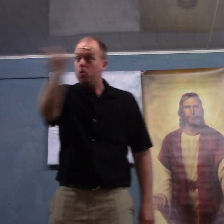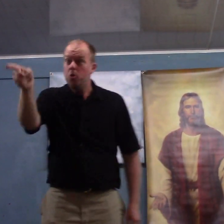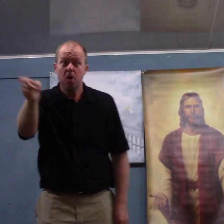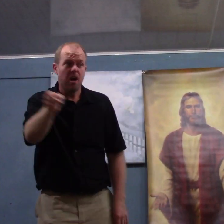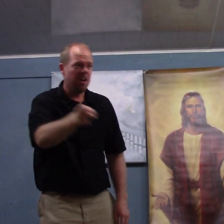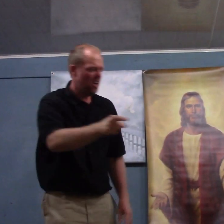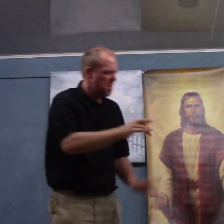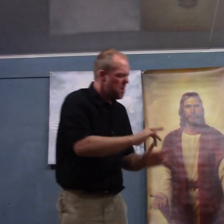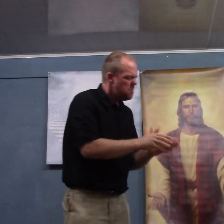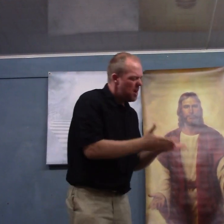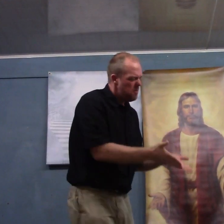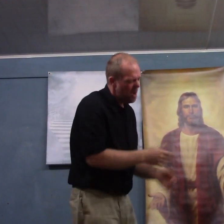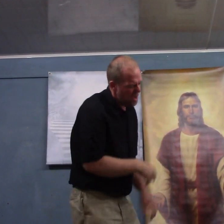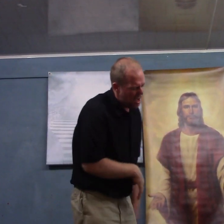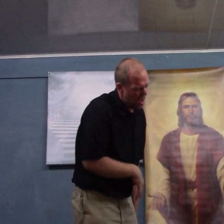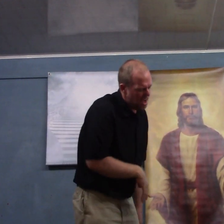There is one point today.